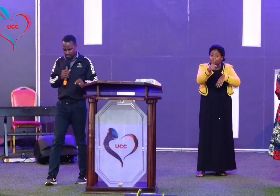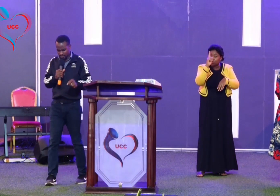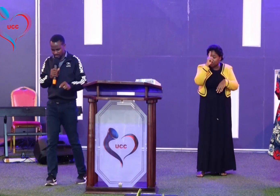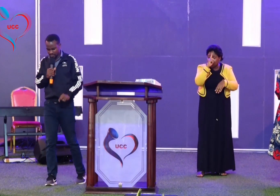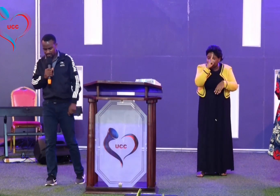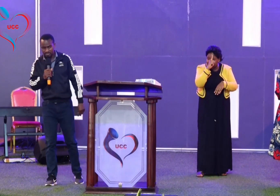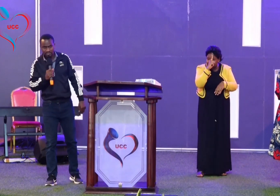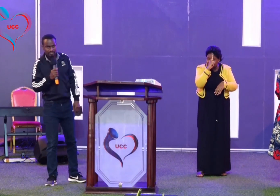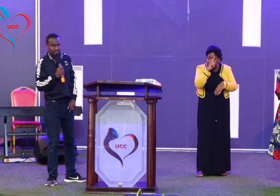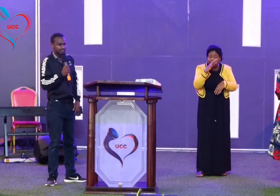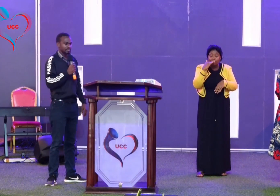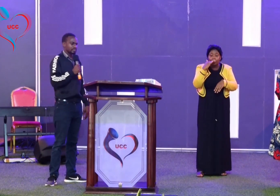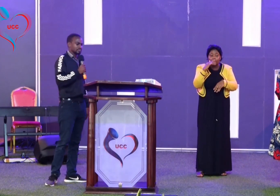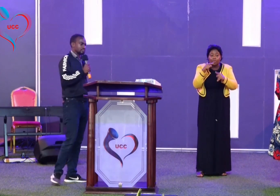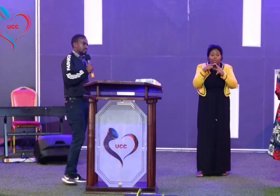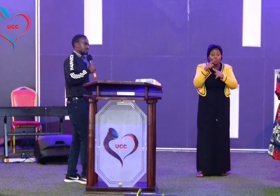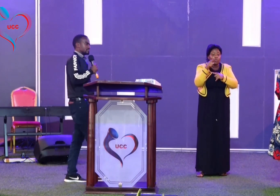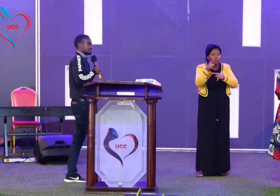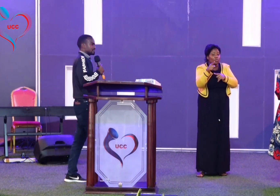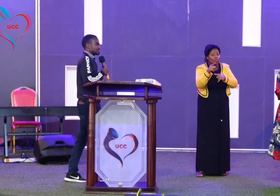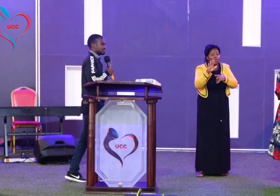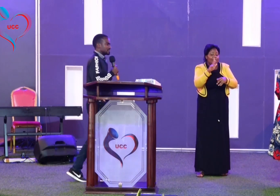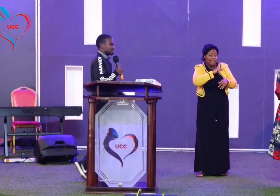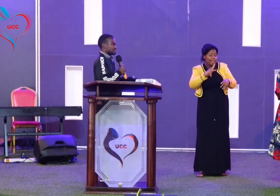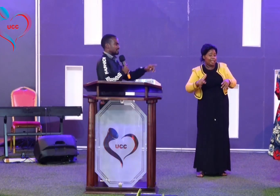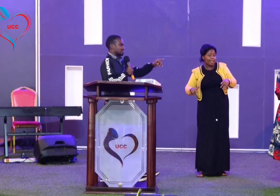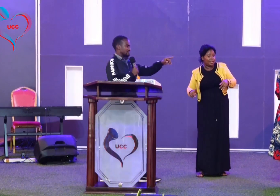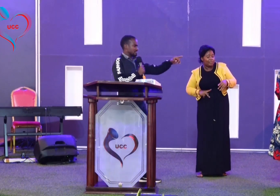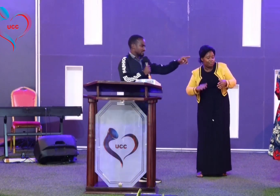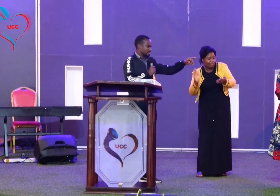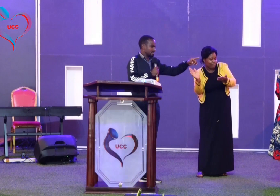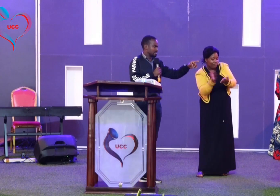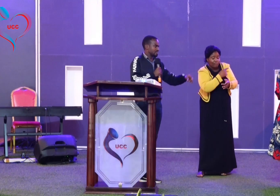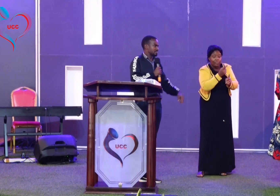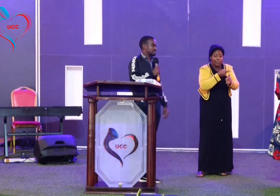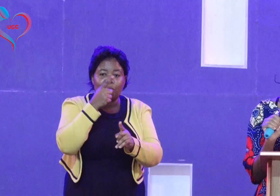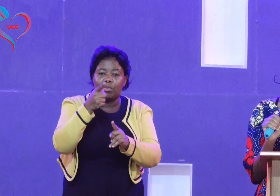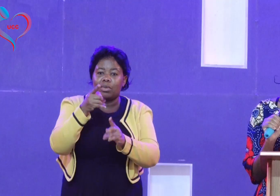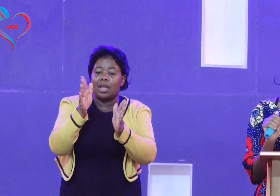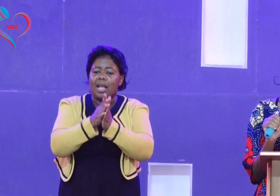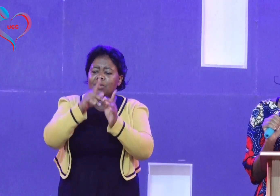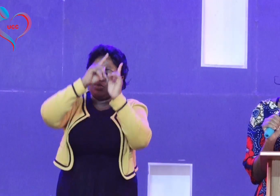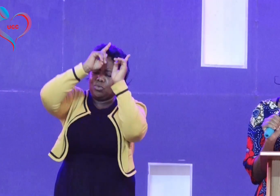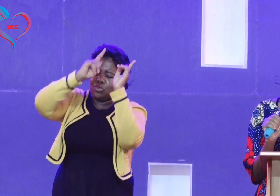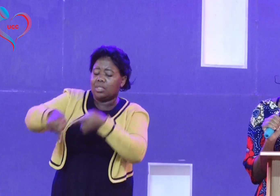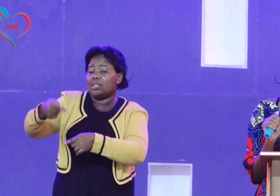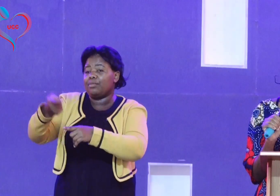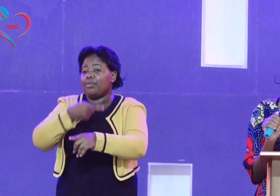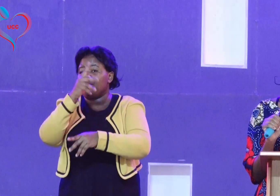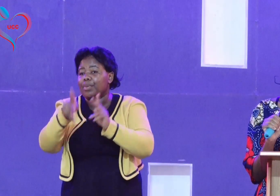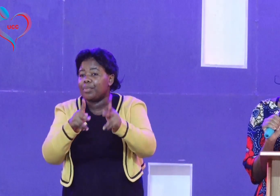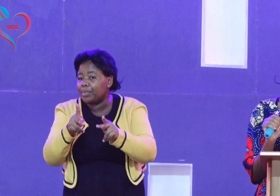Nebukaduneza kyogerwa eri ggwe obwakabaka bukuvuddeko era onoogobebwa okuva mu